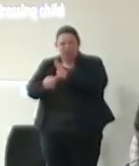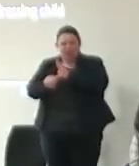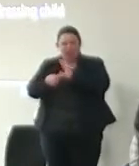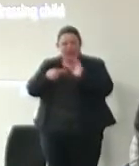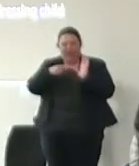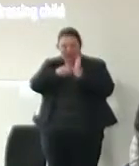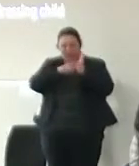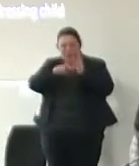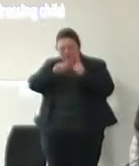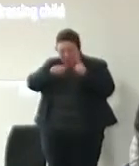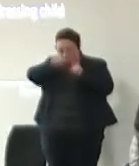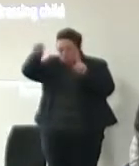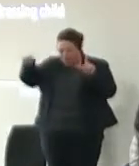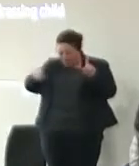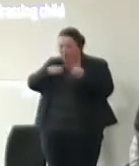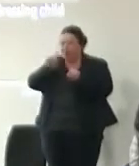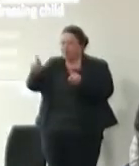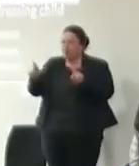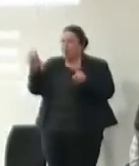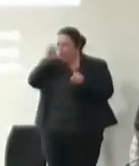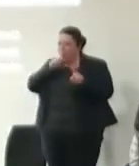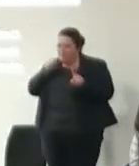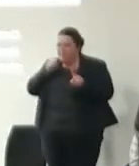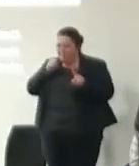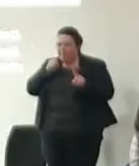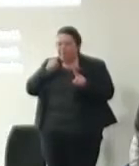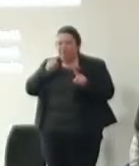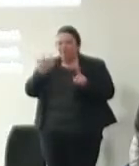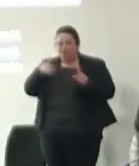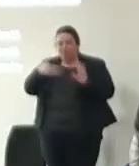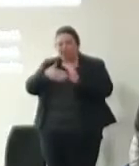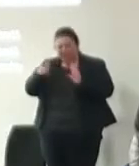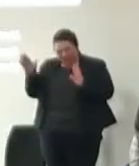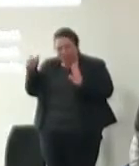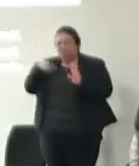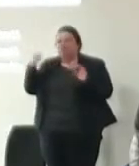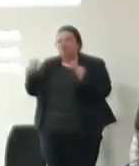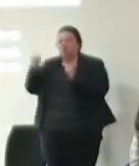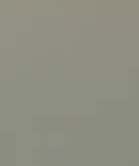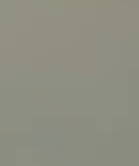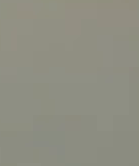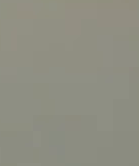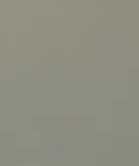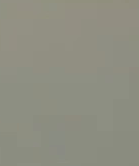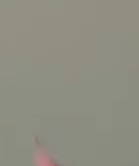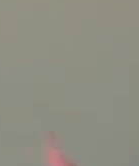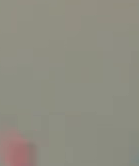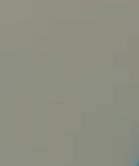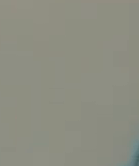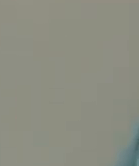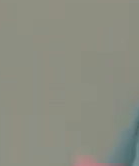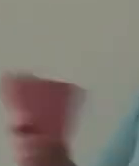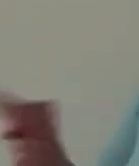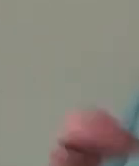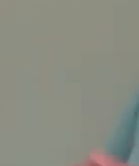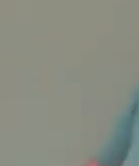which is is hope so thank you and we'll walk away as strong voices as a funded program and but but